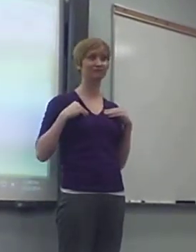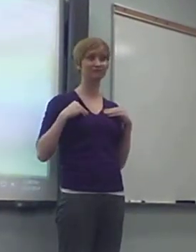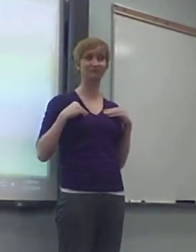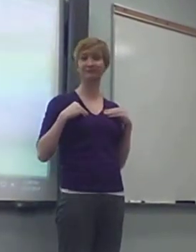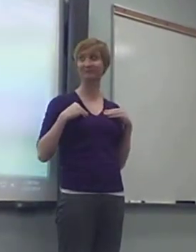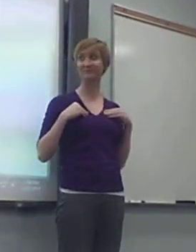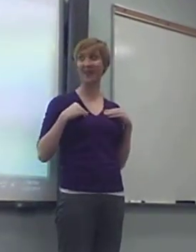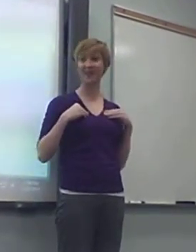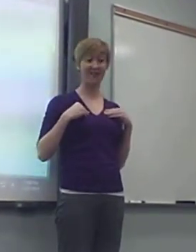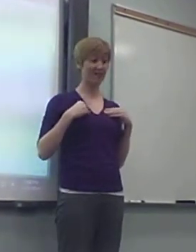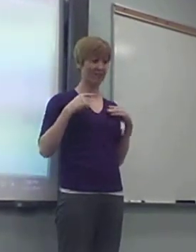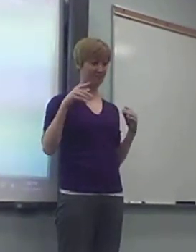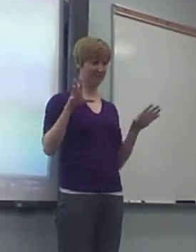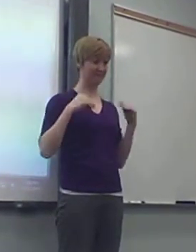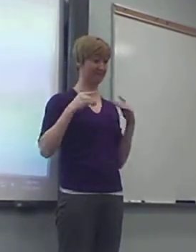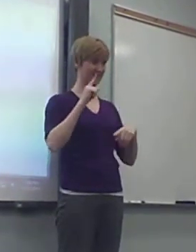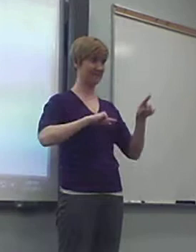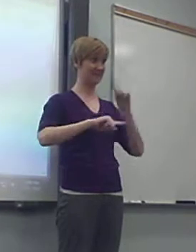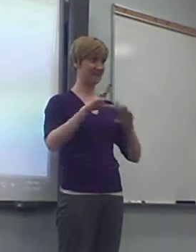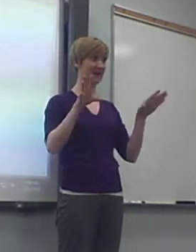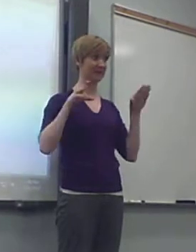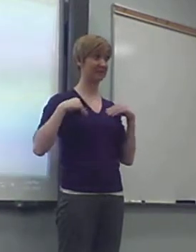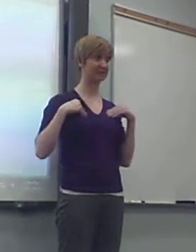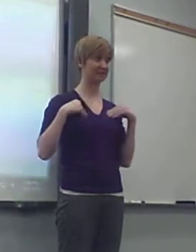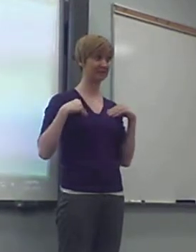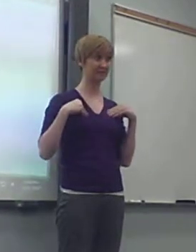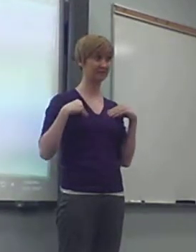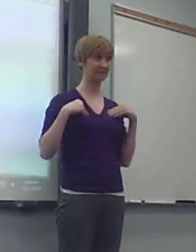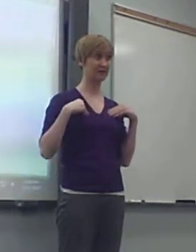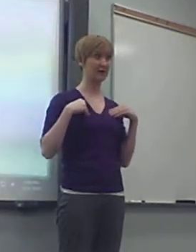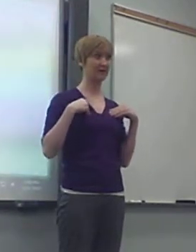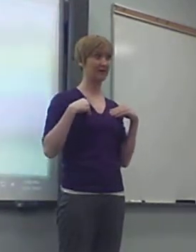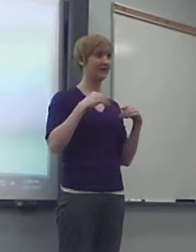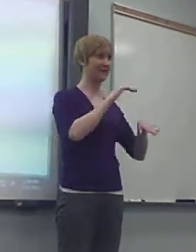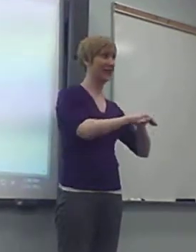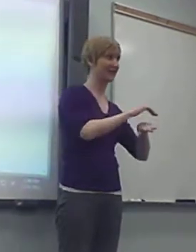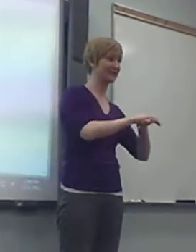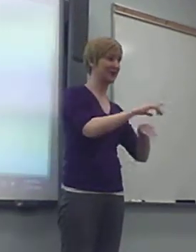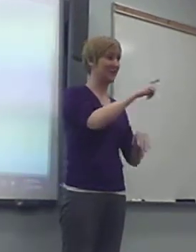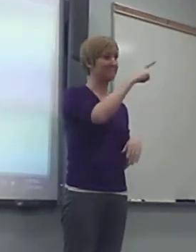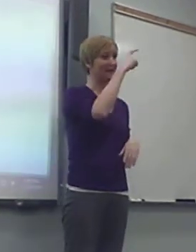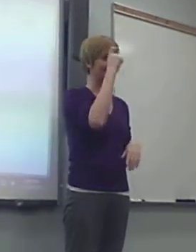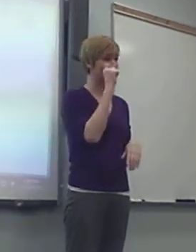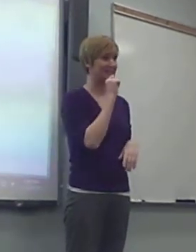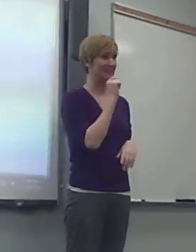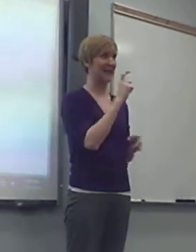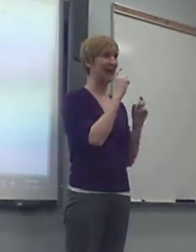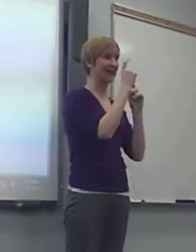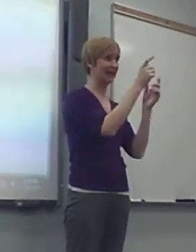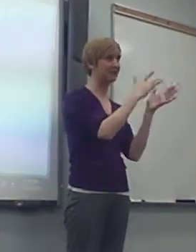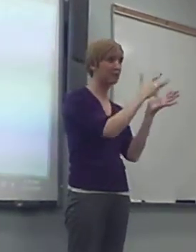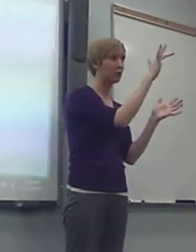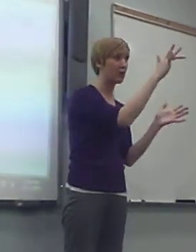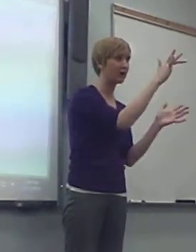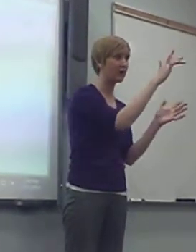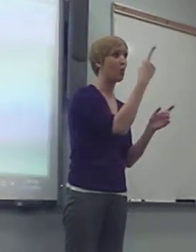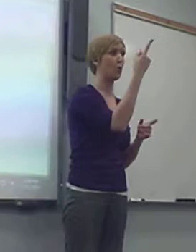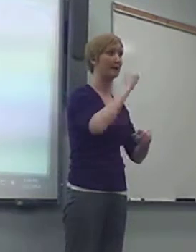That sign right there, because he did not give the glory. So see how important it is that we don't get stuck on these